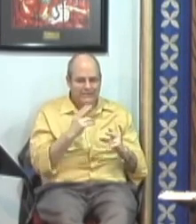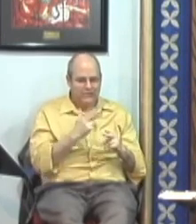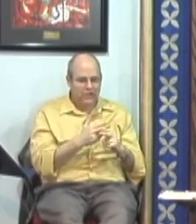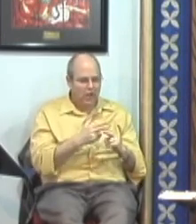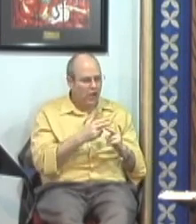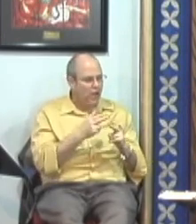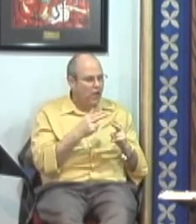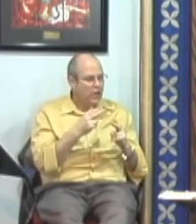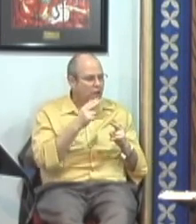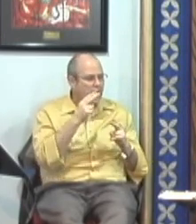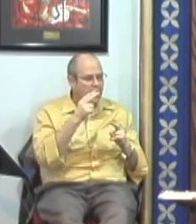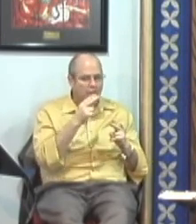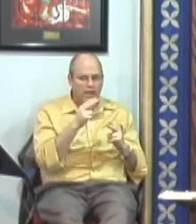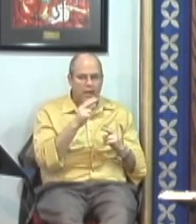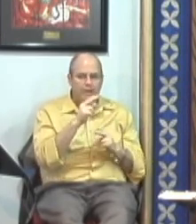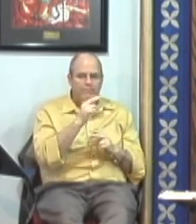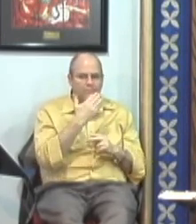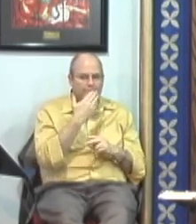brain cells